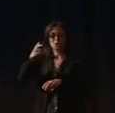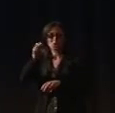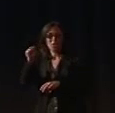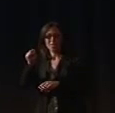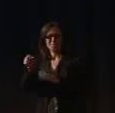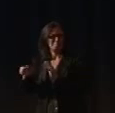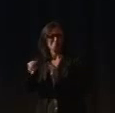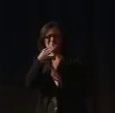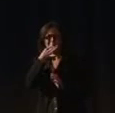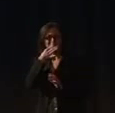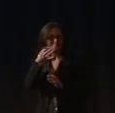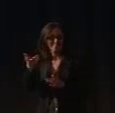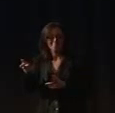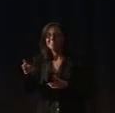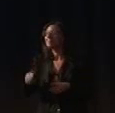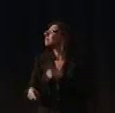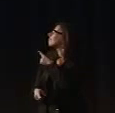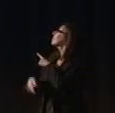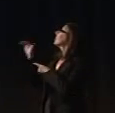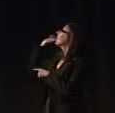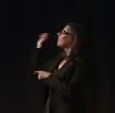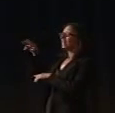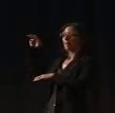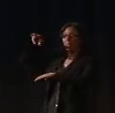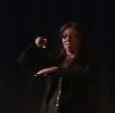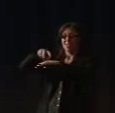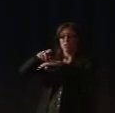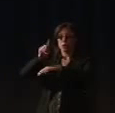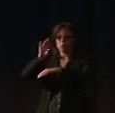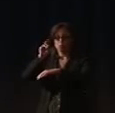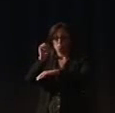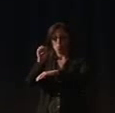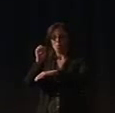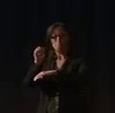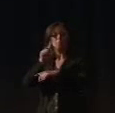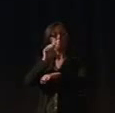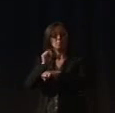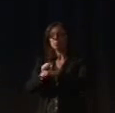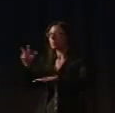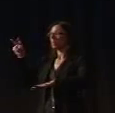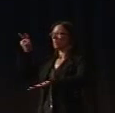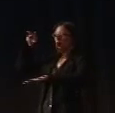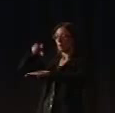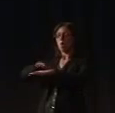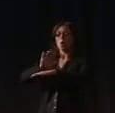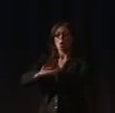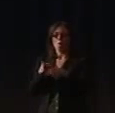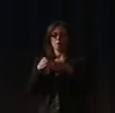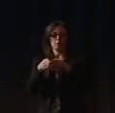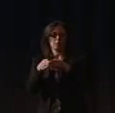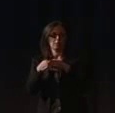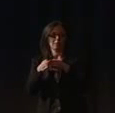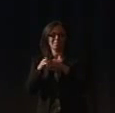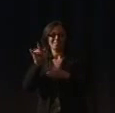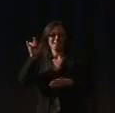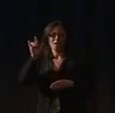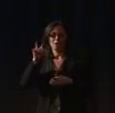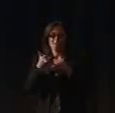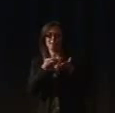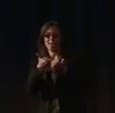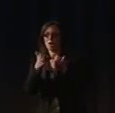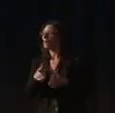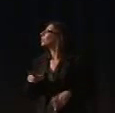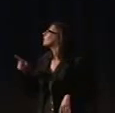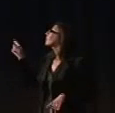landed on a carrier, which is probably the most difficult thing that a human pilot can do. And then, of course, there is Watson beating human champions